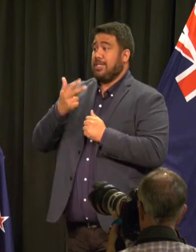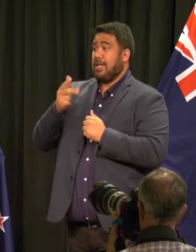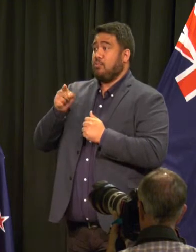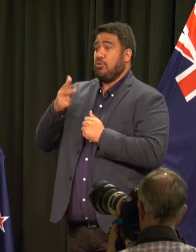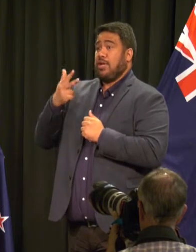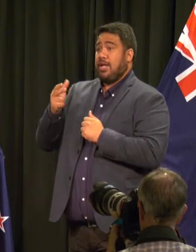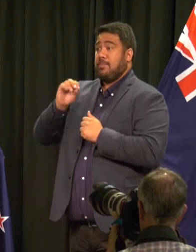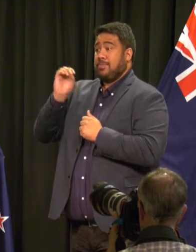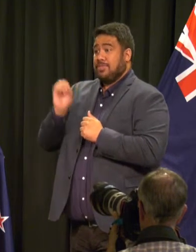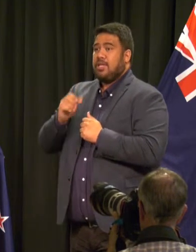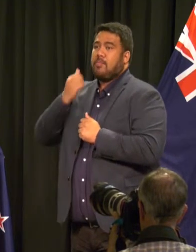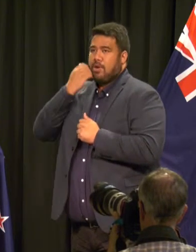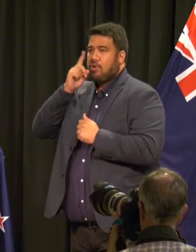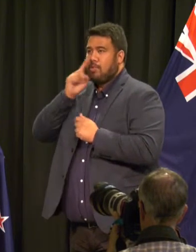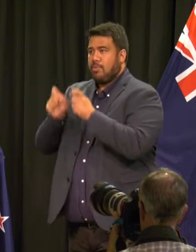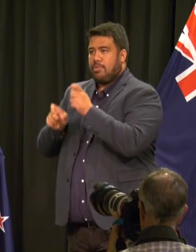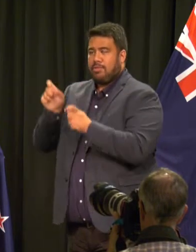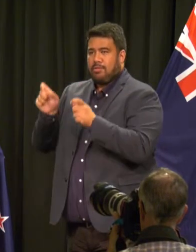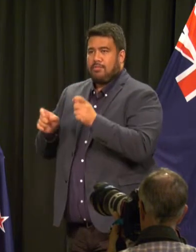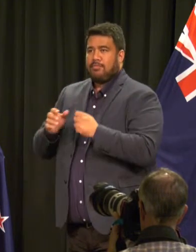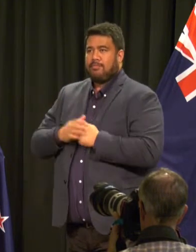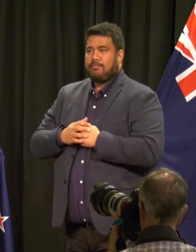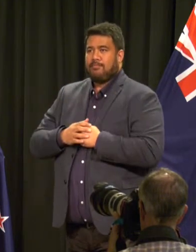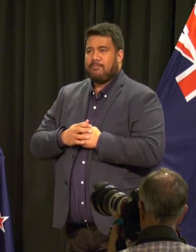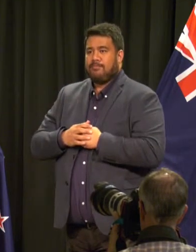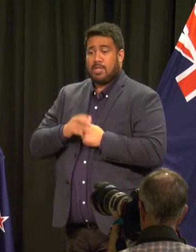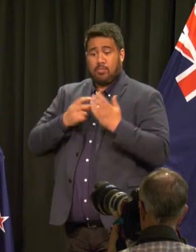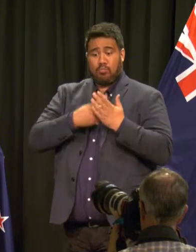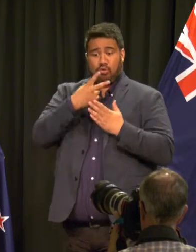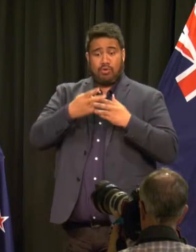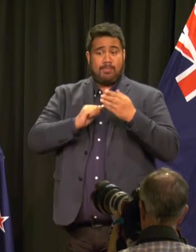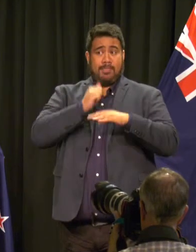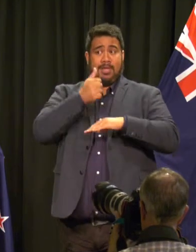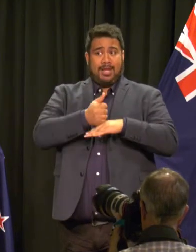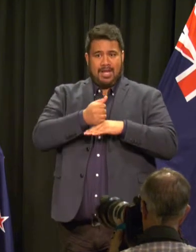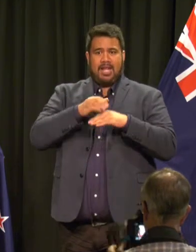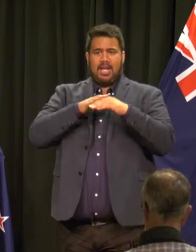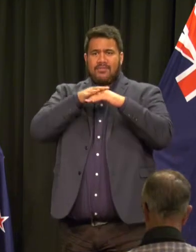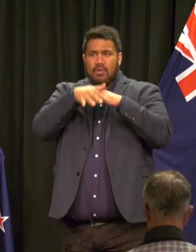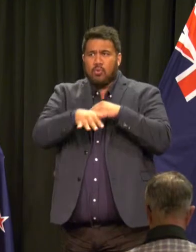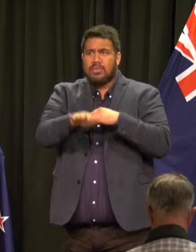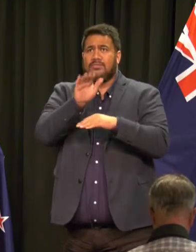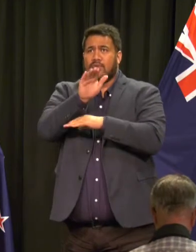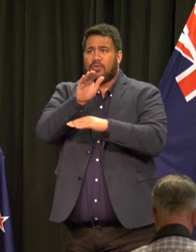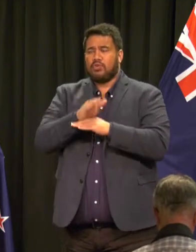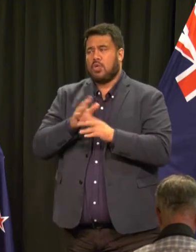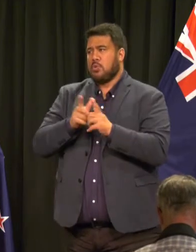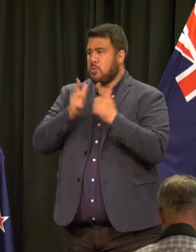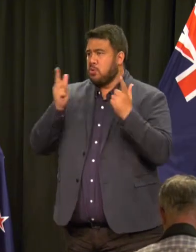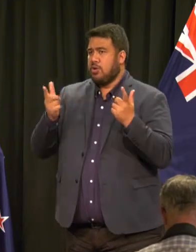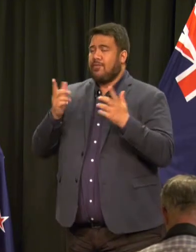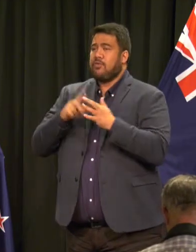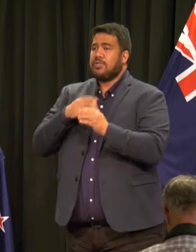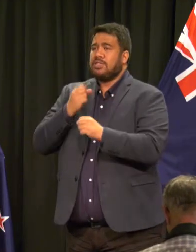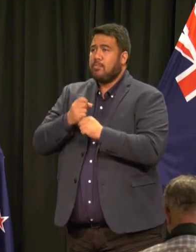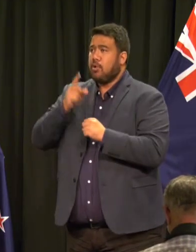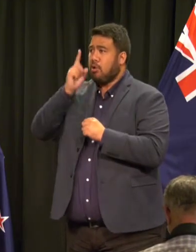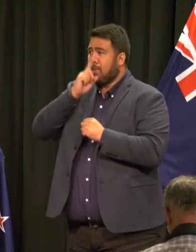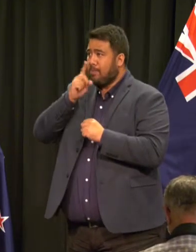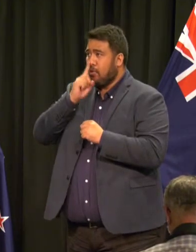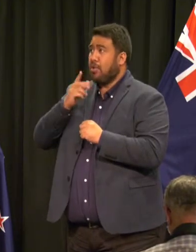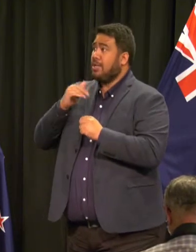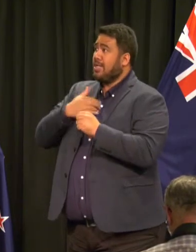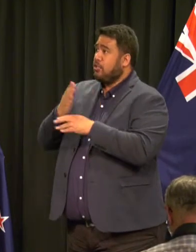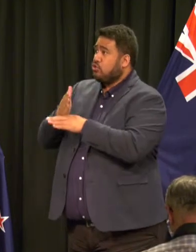68.86% of which are Maori. The flow-on effects of a program like this are huge. For ex-offenders seeking entry-level